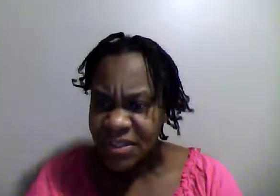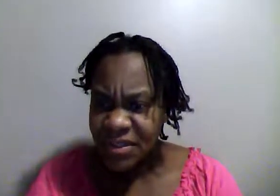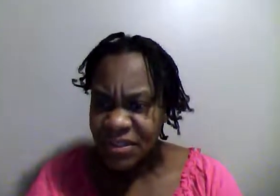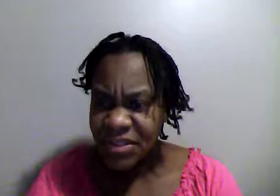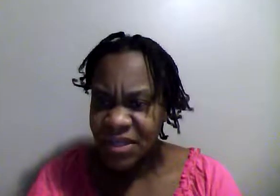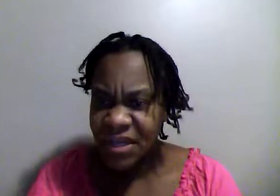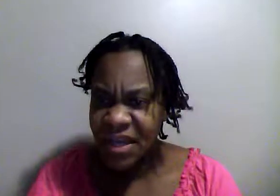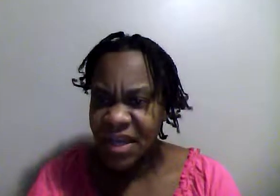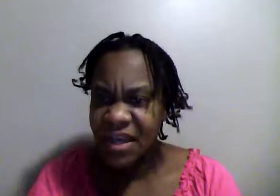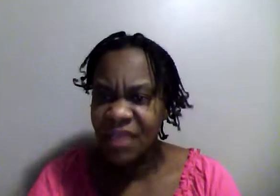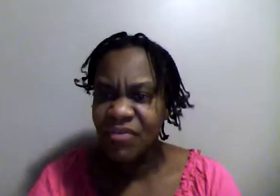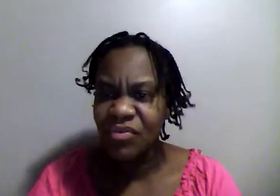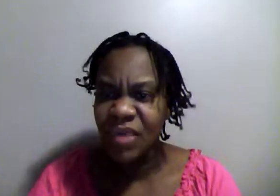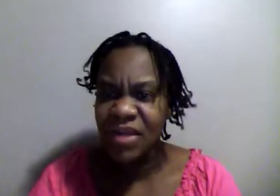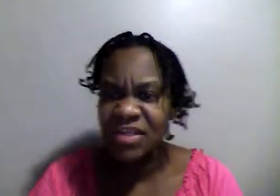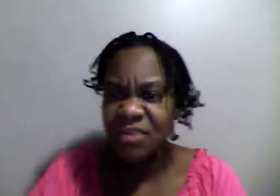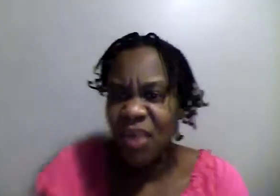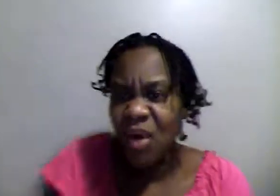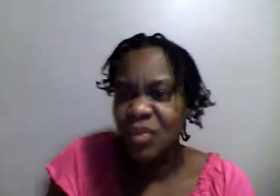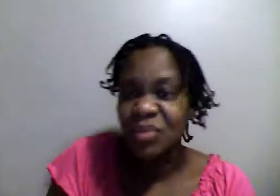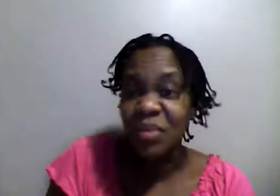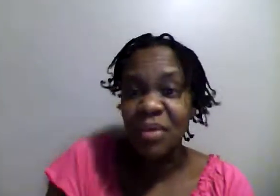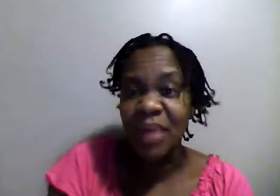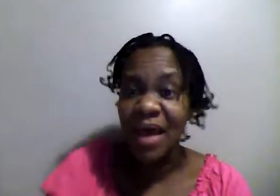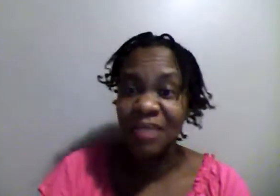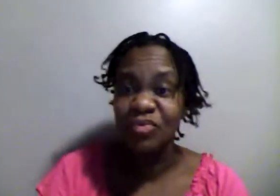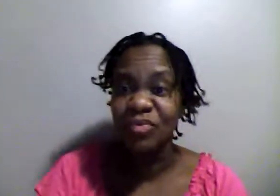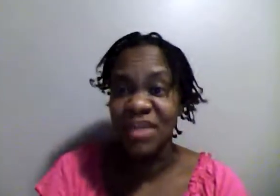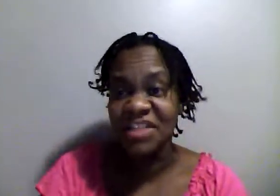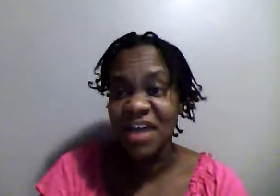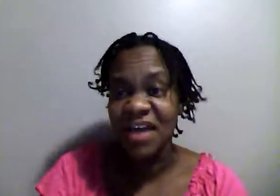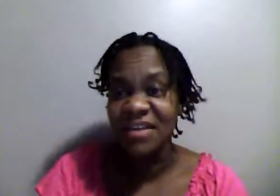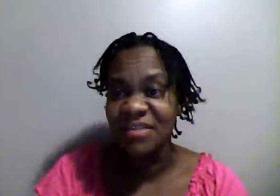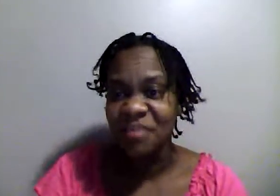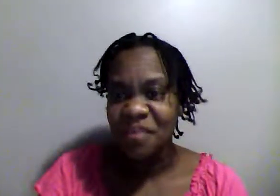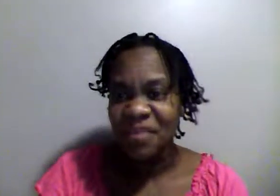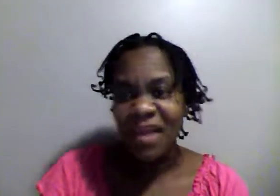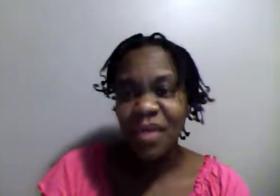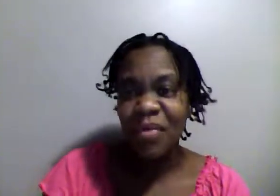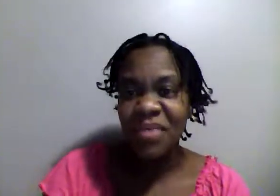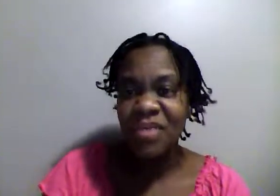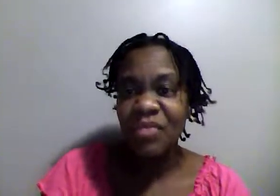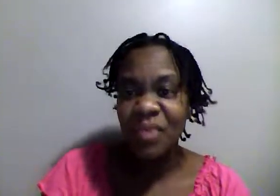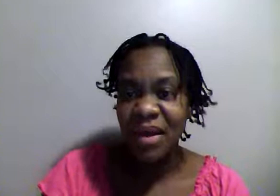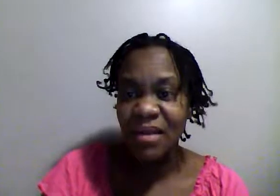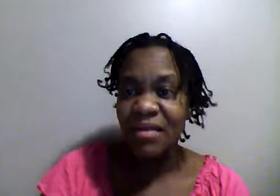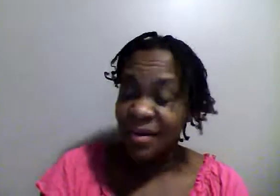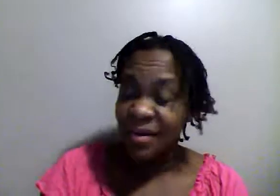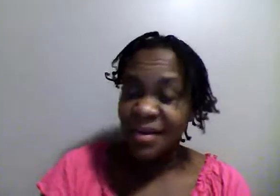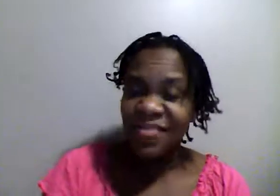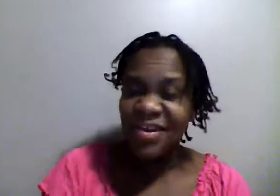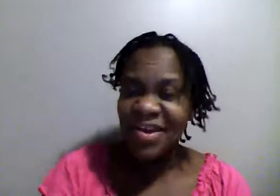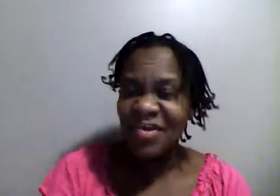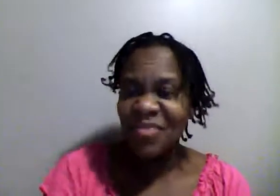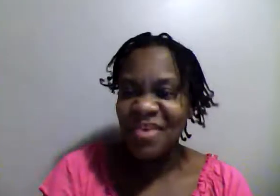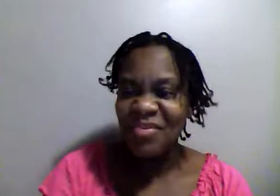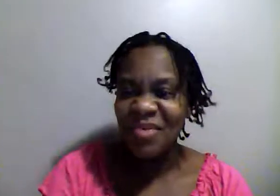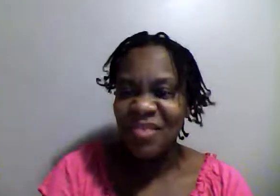she said can give 20 pounds per plant. That's nice. I hope they do well. I definitely hope they do well for